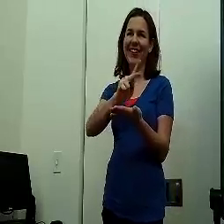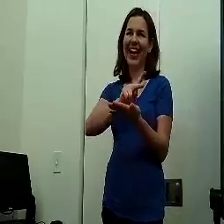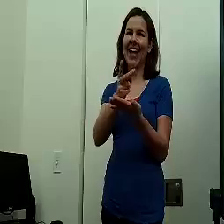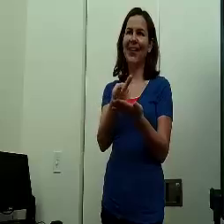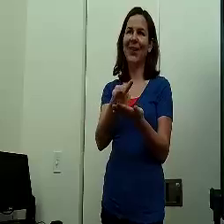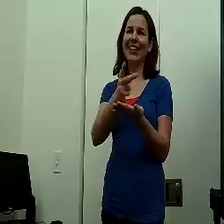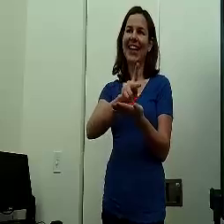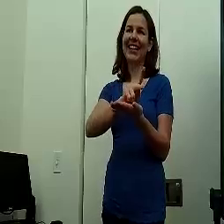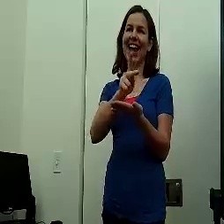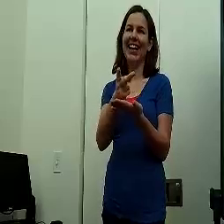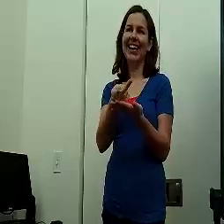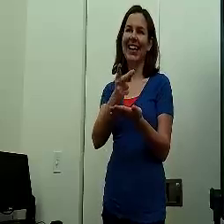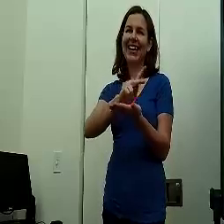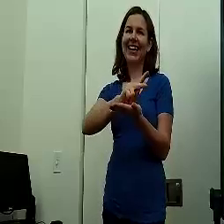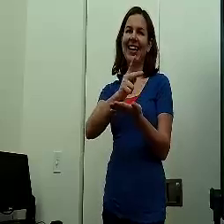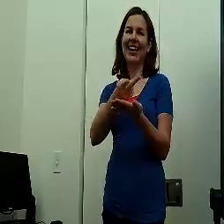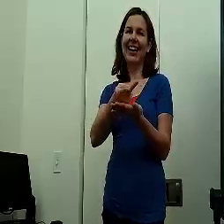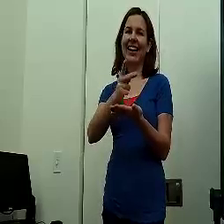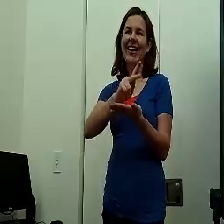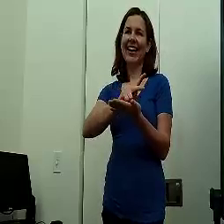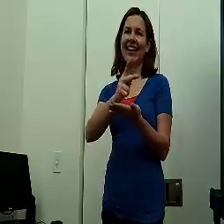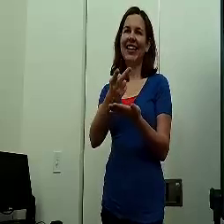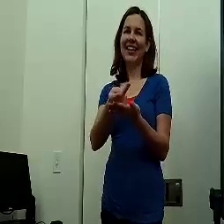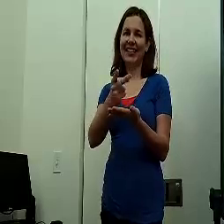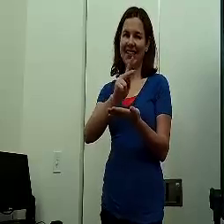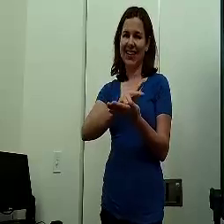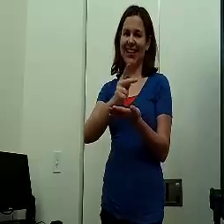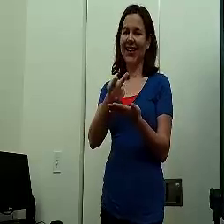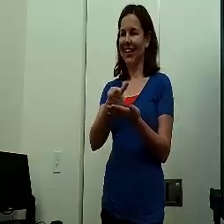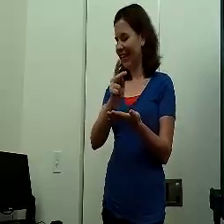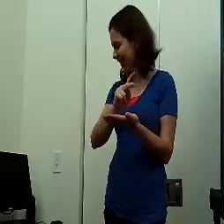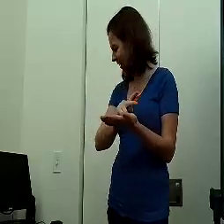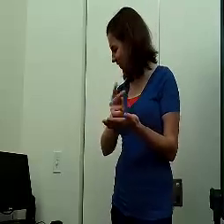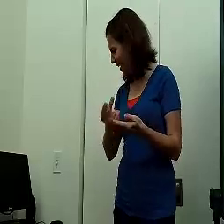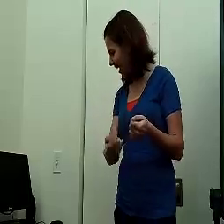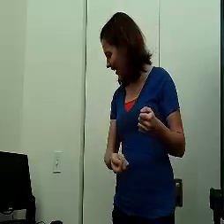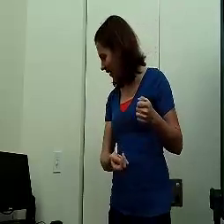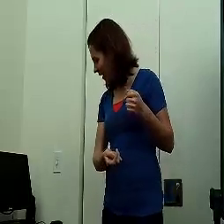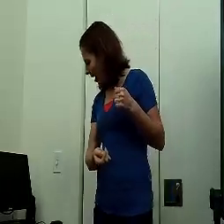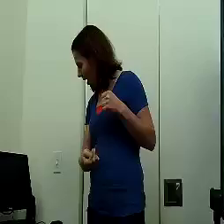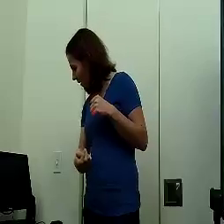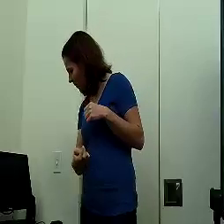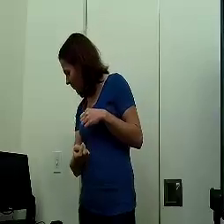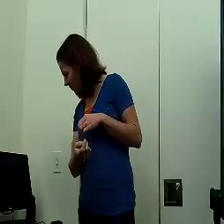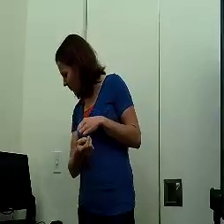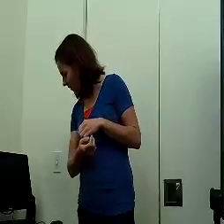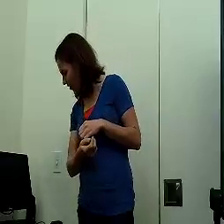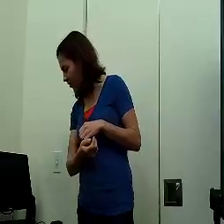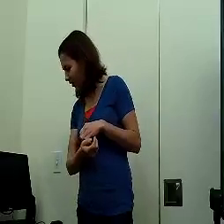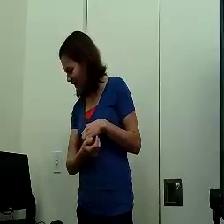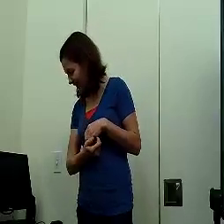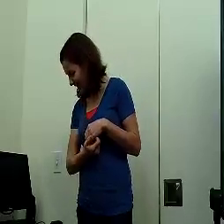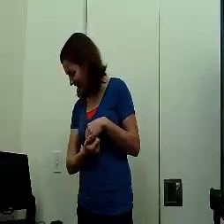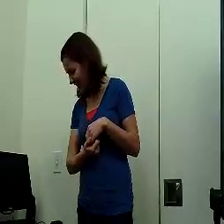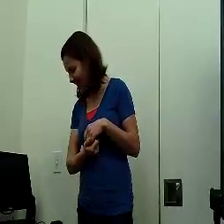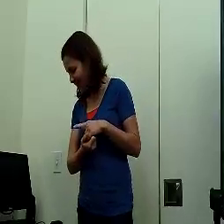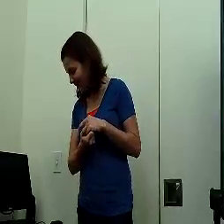with a K, and what sign is that? Kitchen. Kitchen. Okay. I cook in the kitchen. You do cook in the kitchen. That's a good place